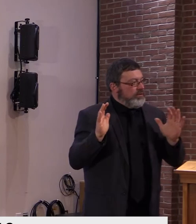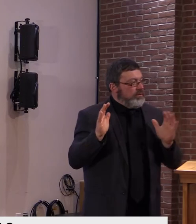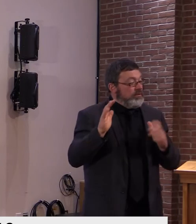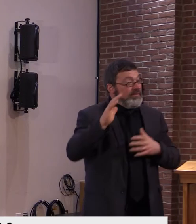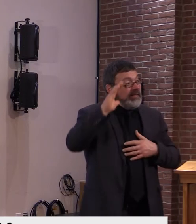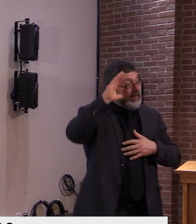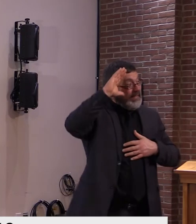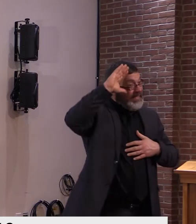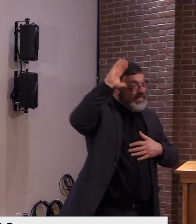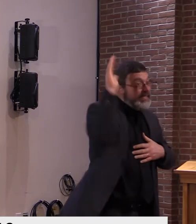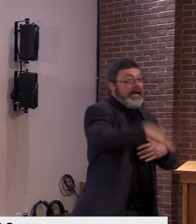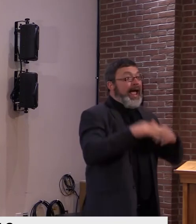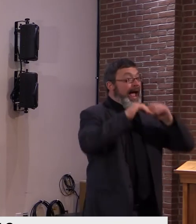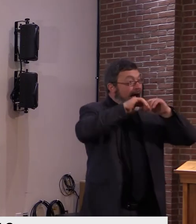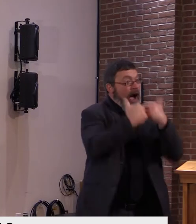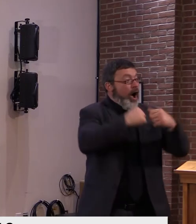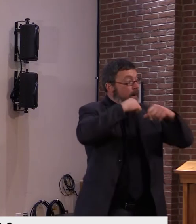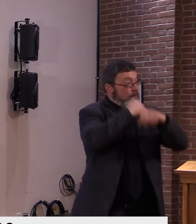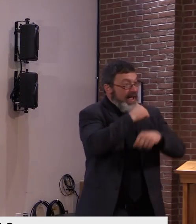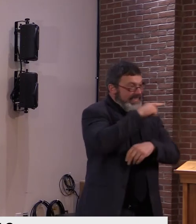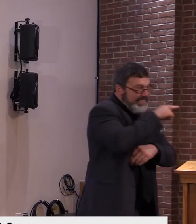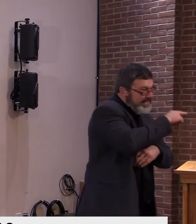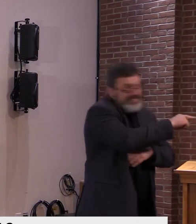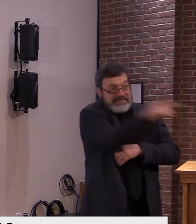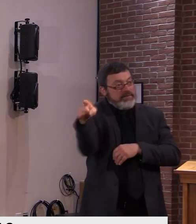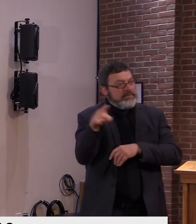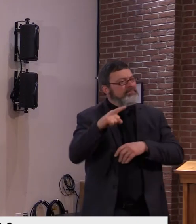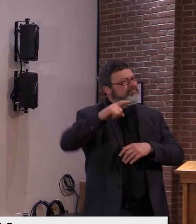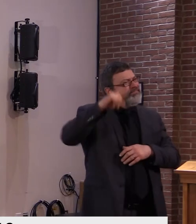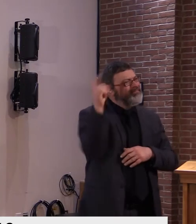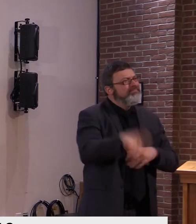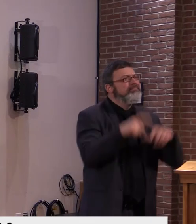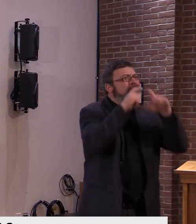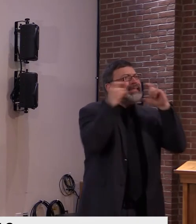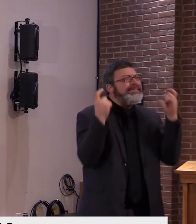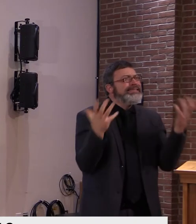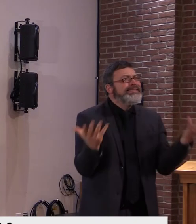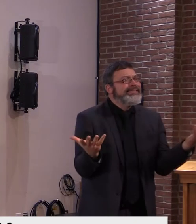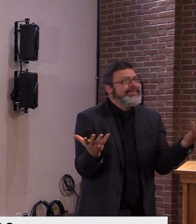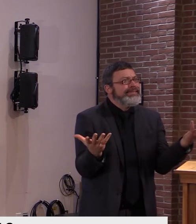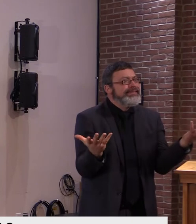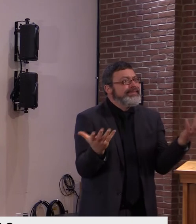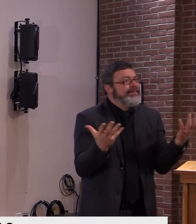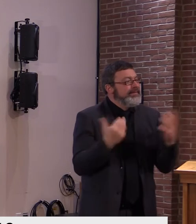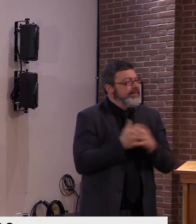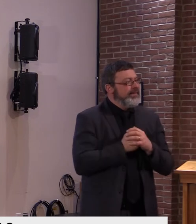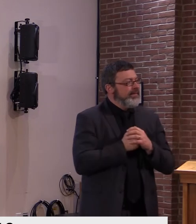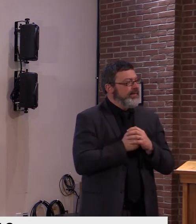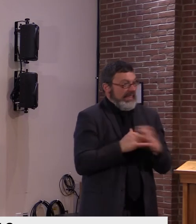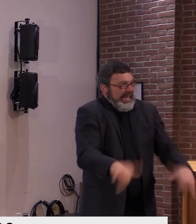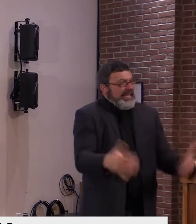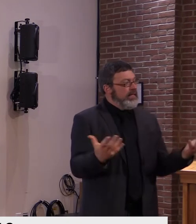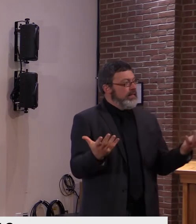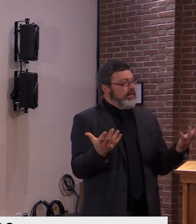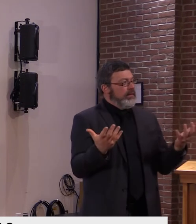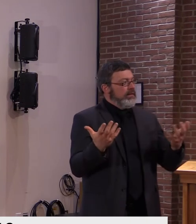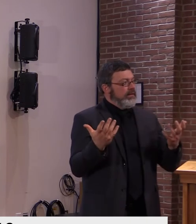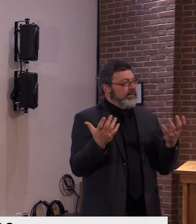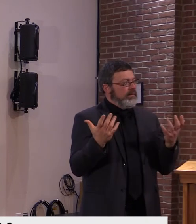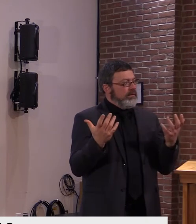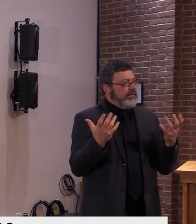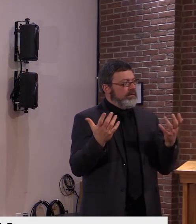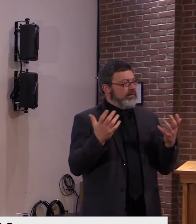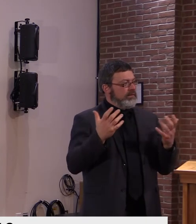wearing a mask is probably not asking a tremendous amount if you've had an infection previously. It'll also save you from